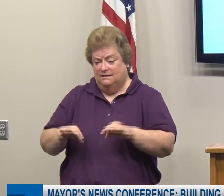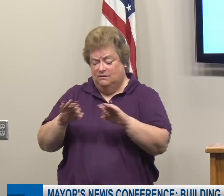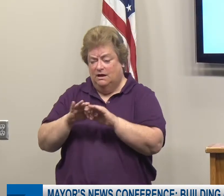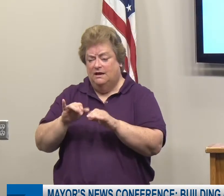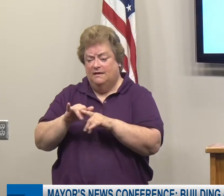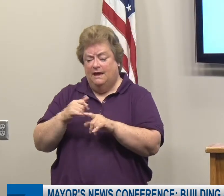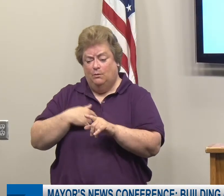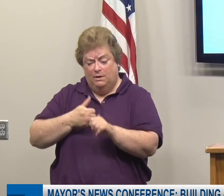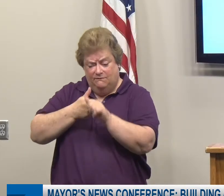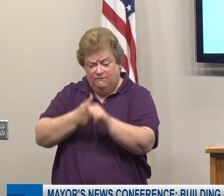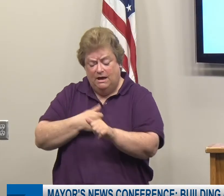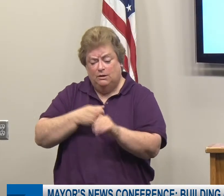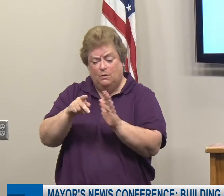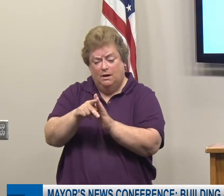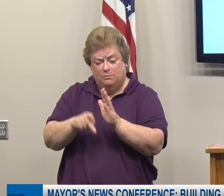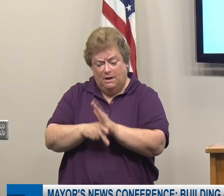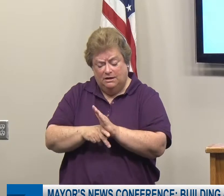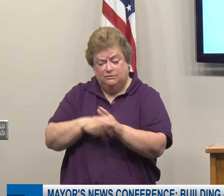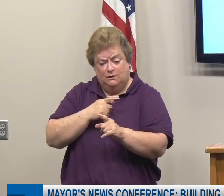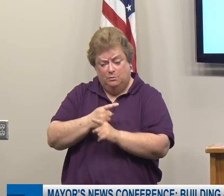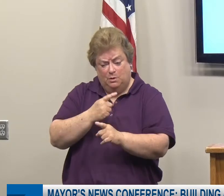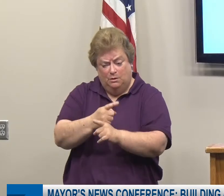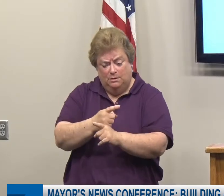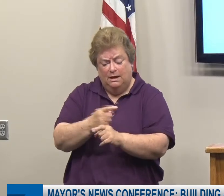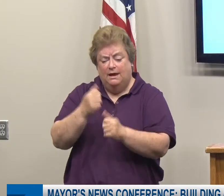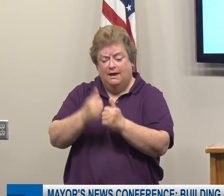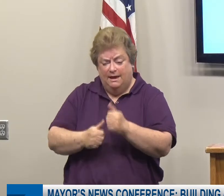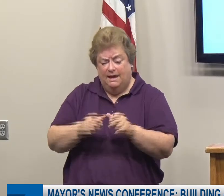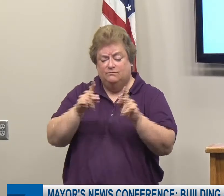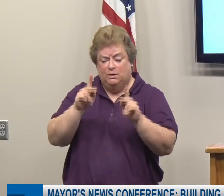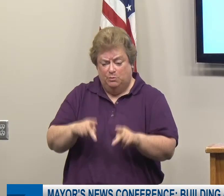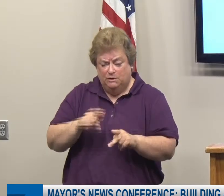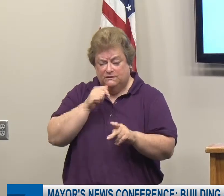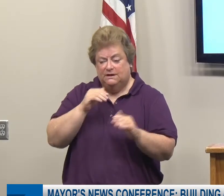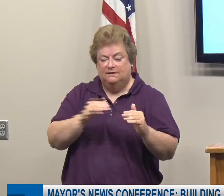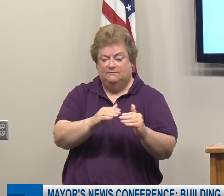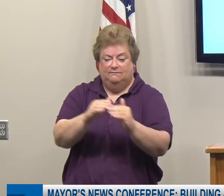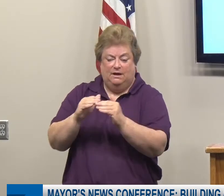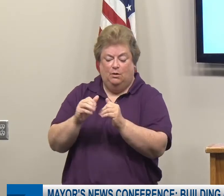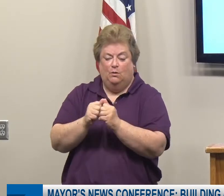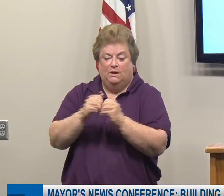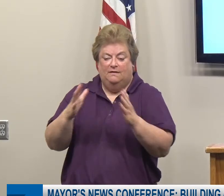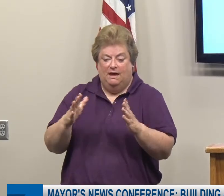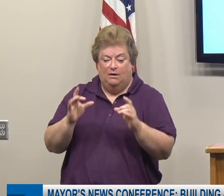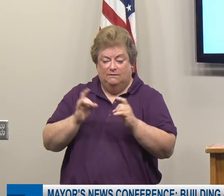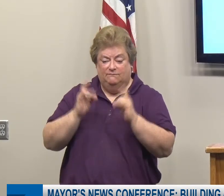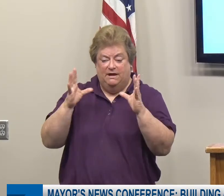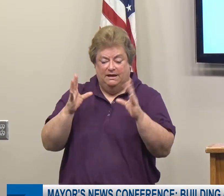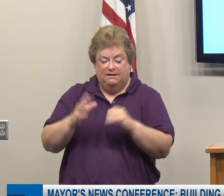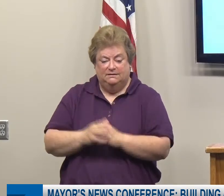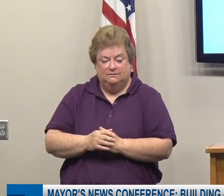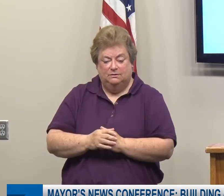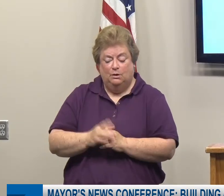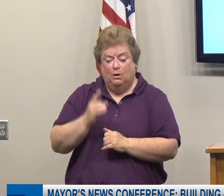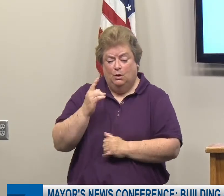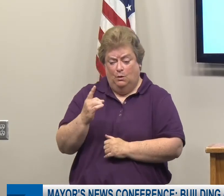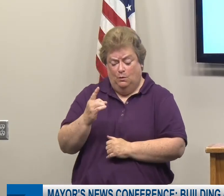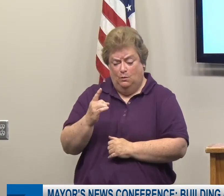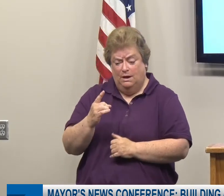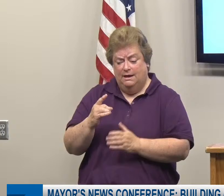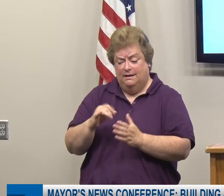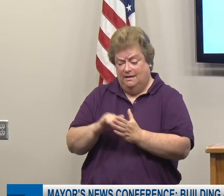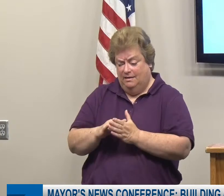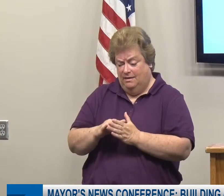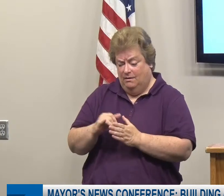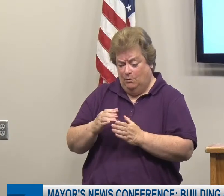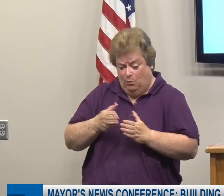being followed appropriately and that every resident is treated fairly and without bias. One mechanism that currently